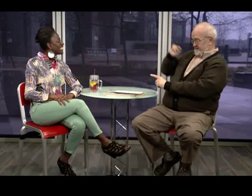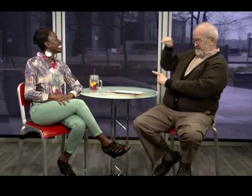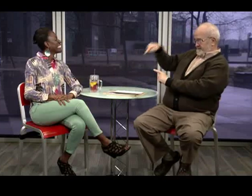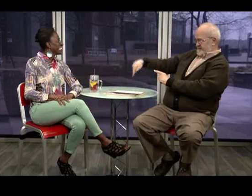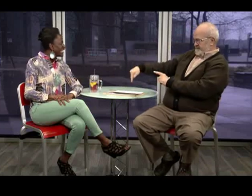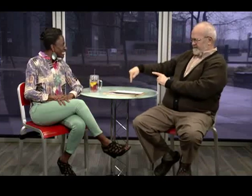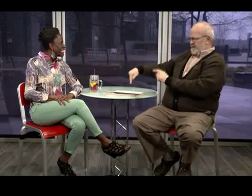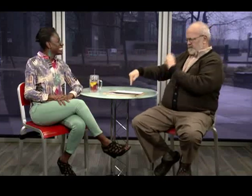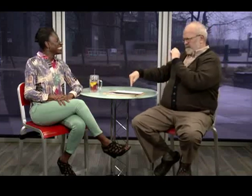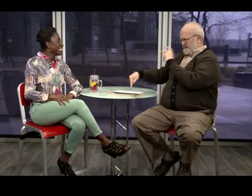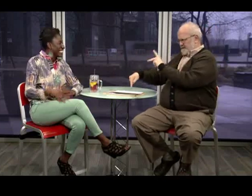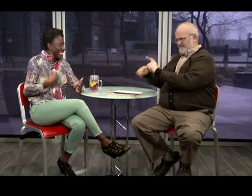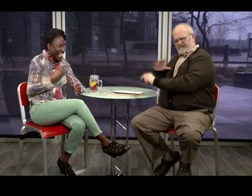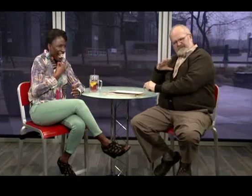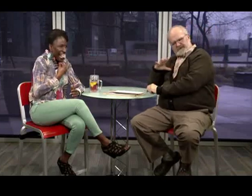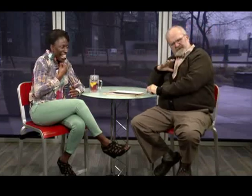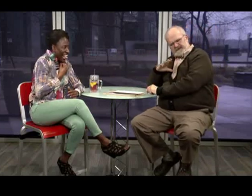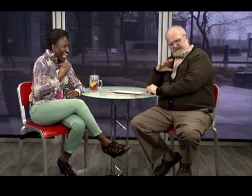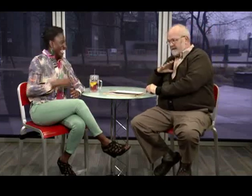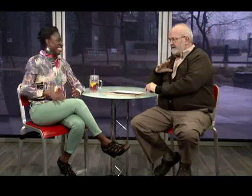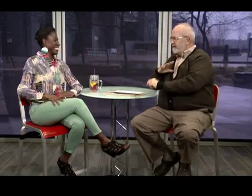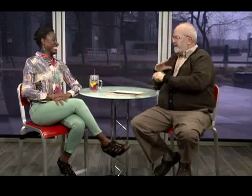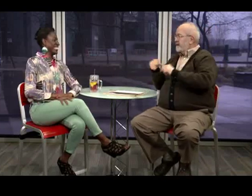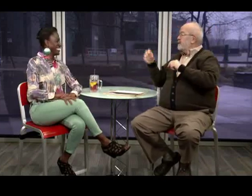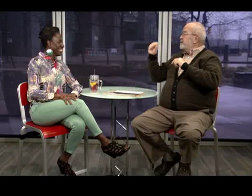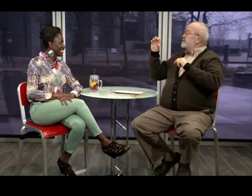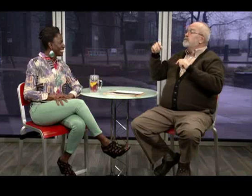Well, yeah. So getting back to this document.